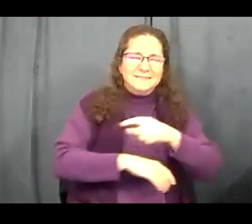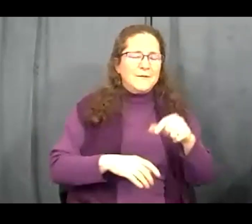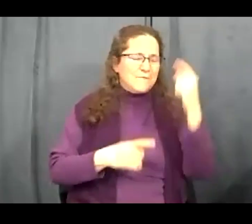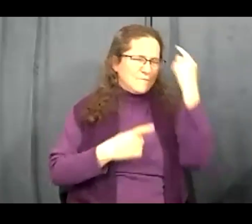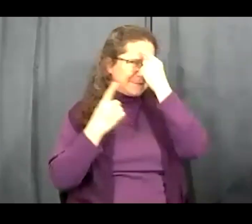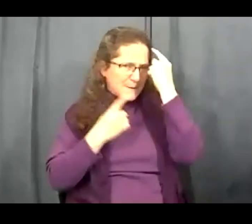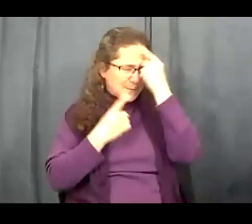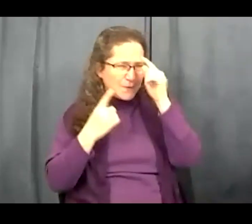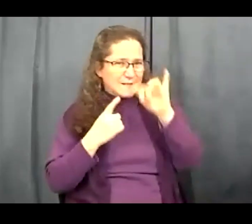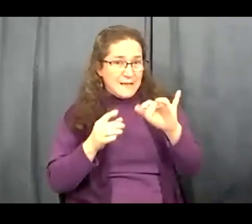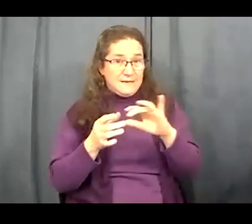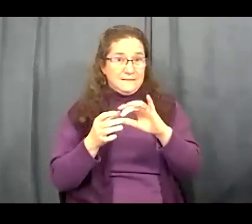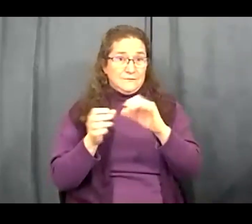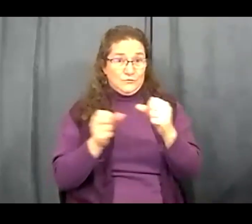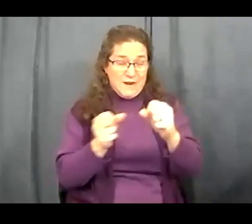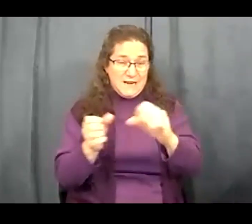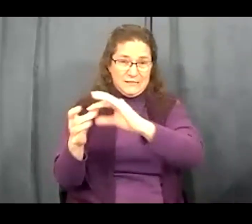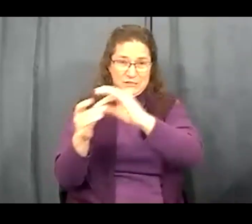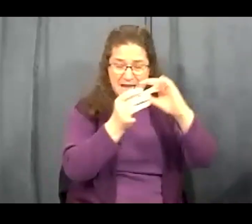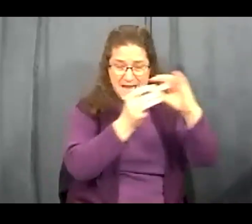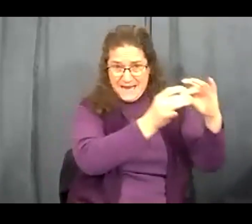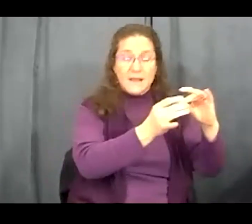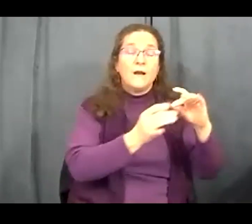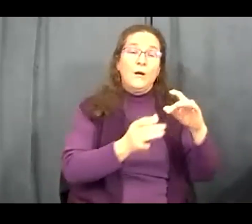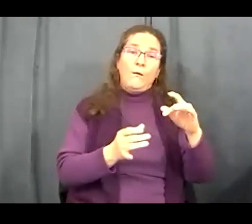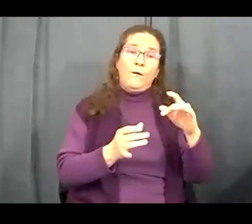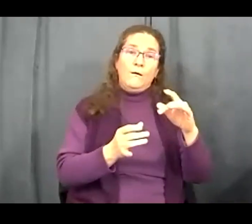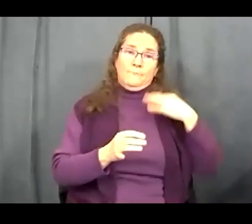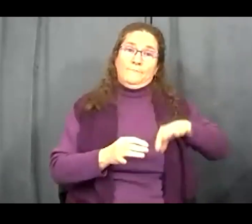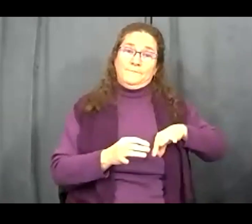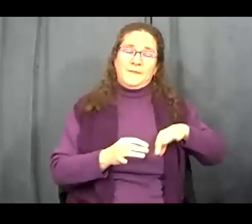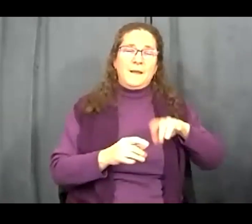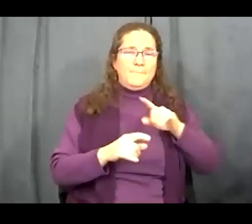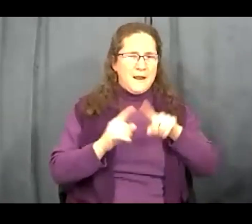think about, but it does have a lot of benefit and rewards for your student.